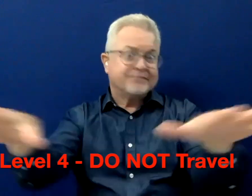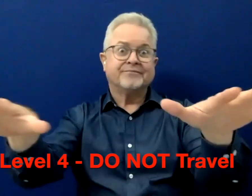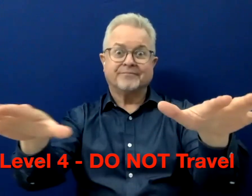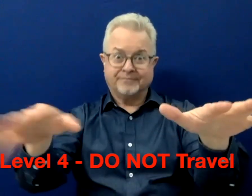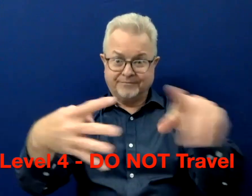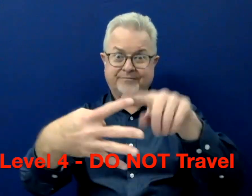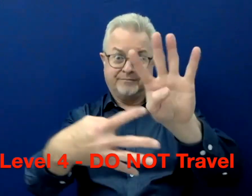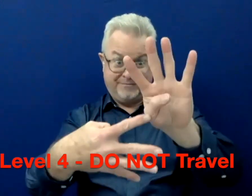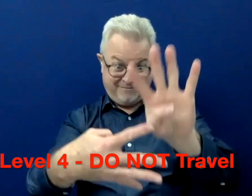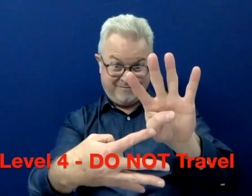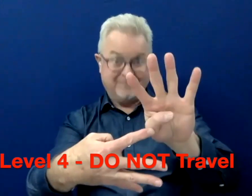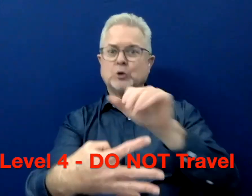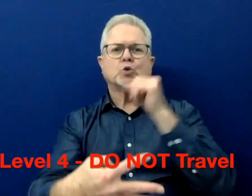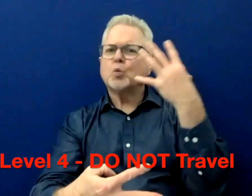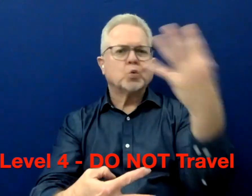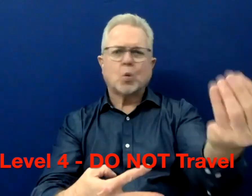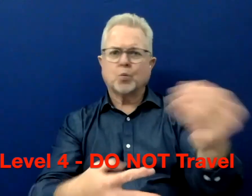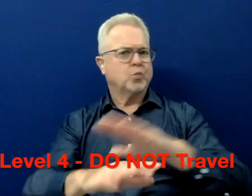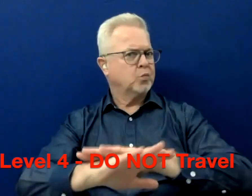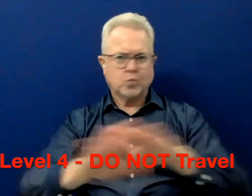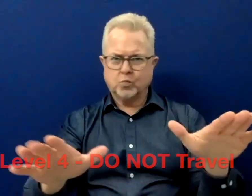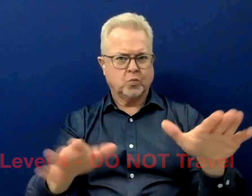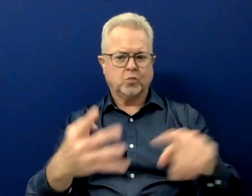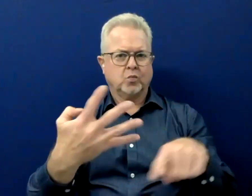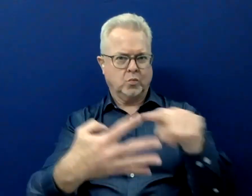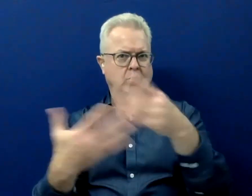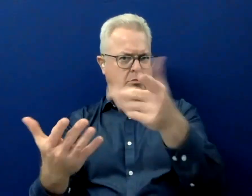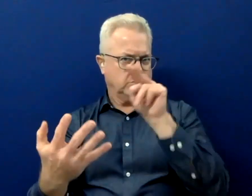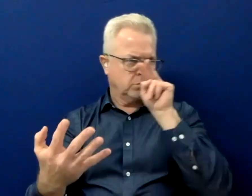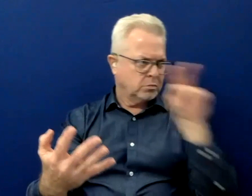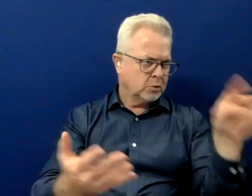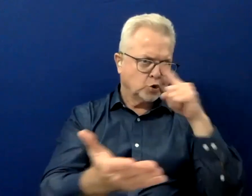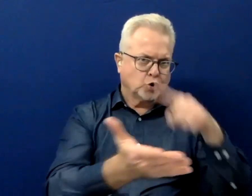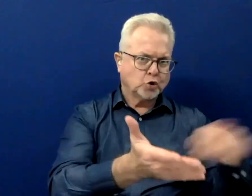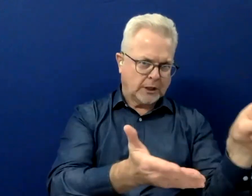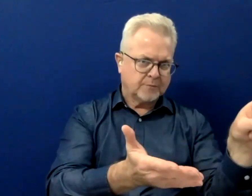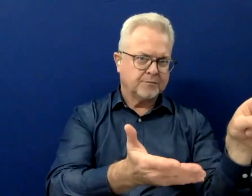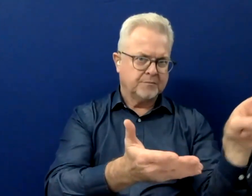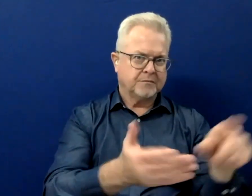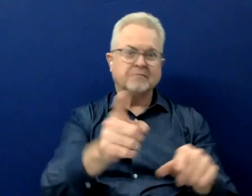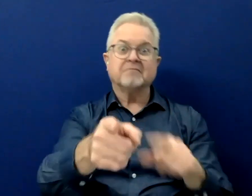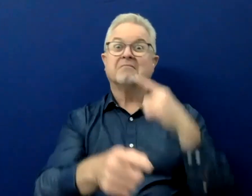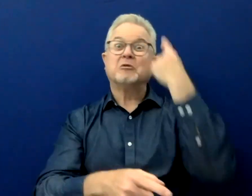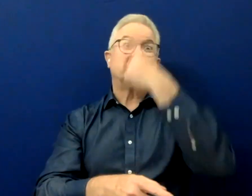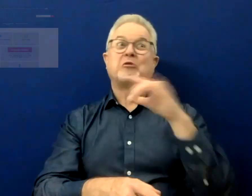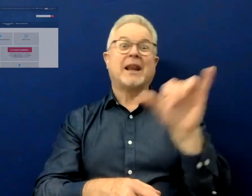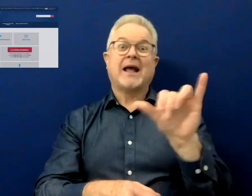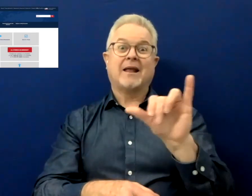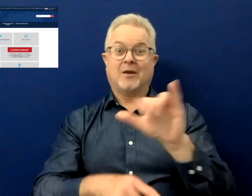or a disease going on. Okay. And it's advised that you don't travel to those countries. So check those websites to find out